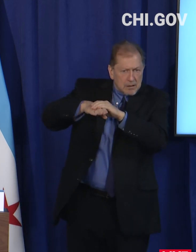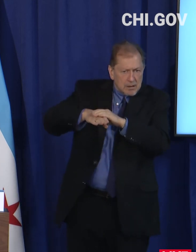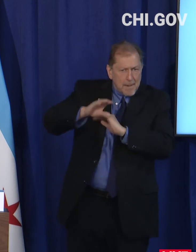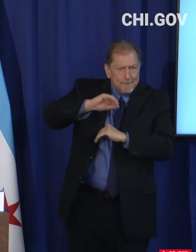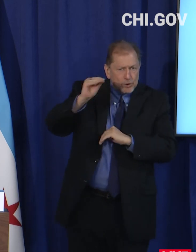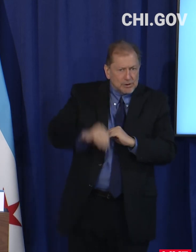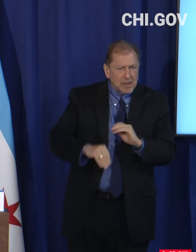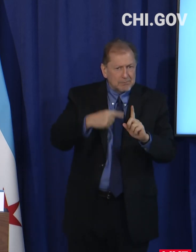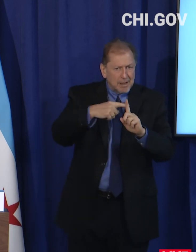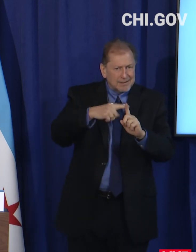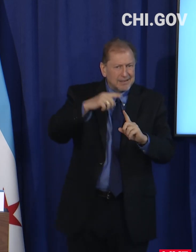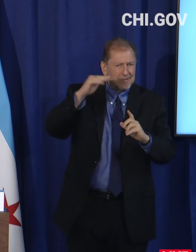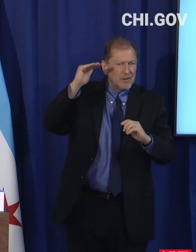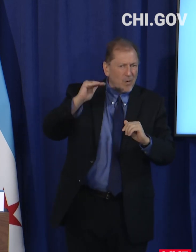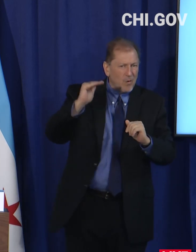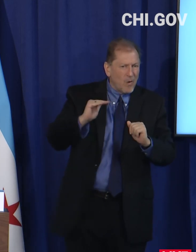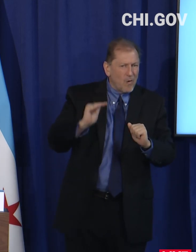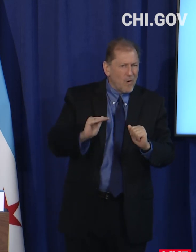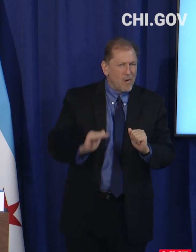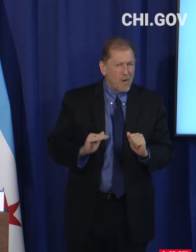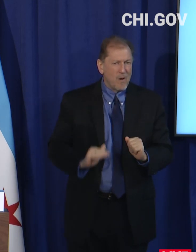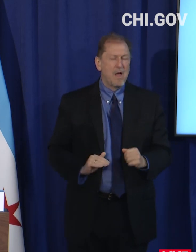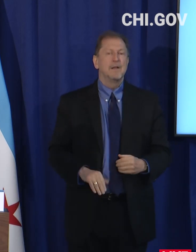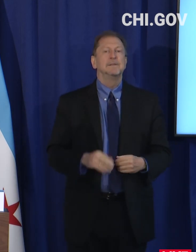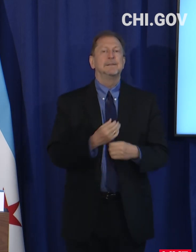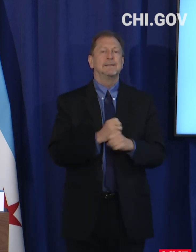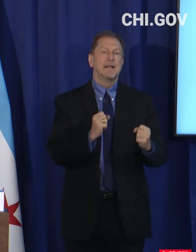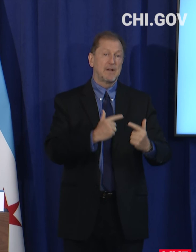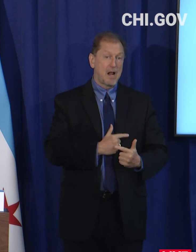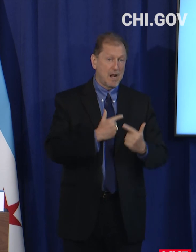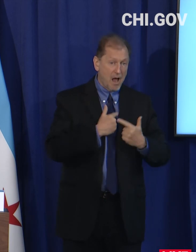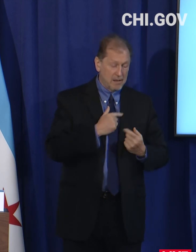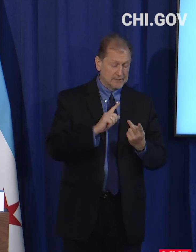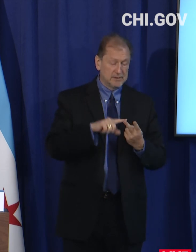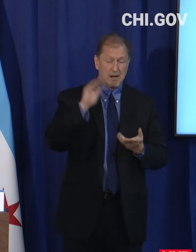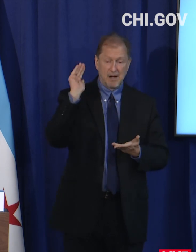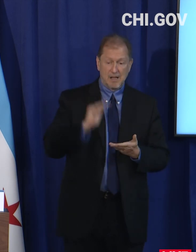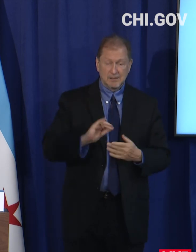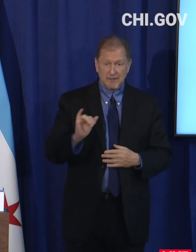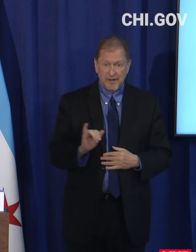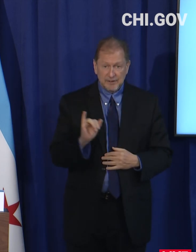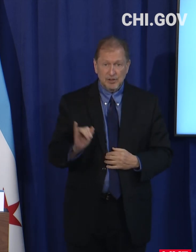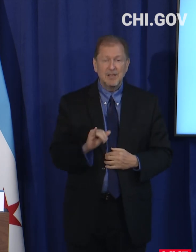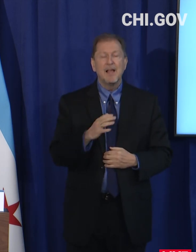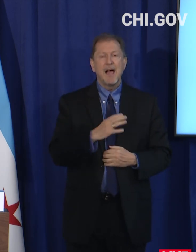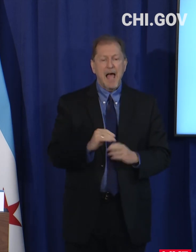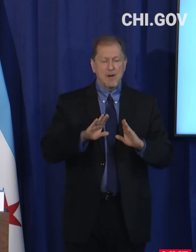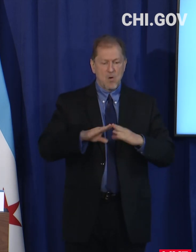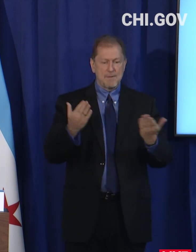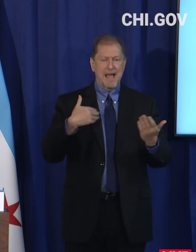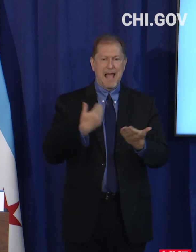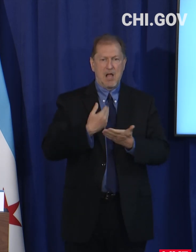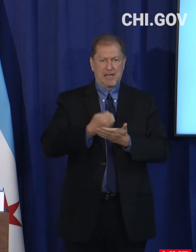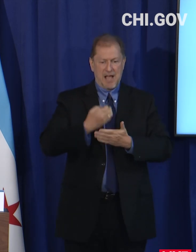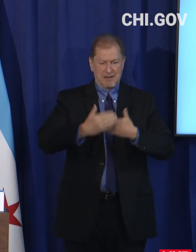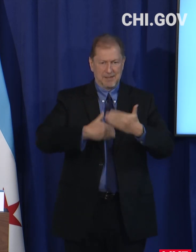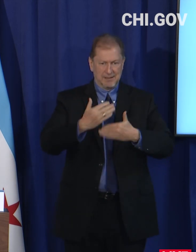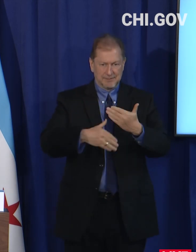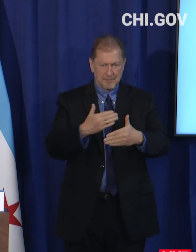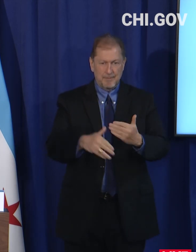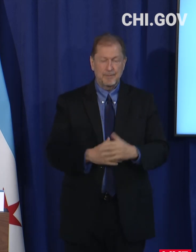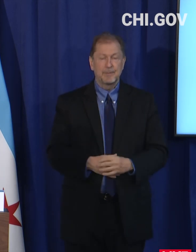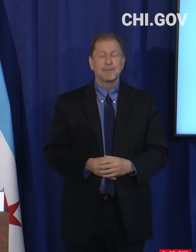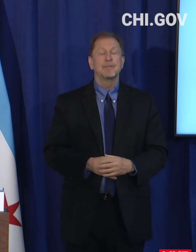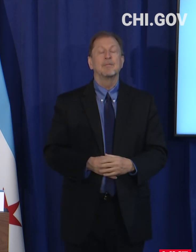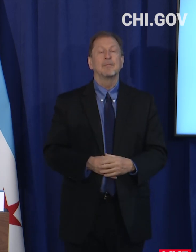positivity rates, to save lives, to save infections, and reopen our economy. Moving beyond this